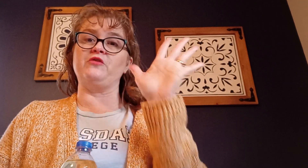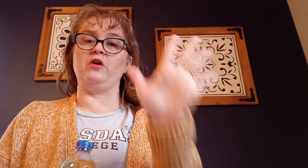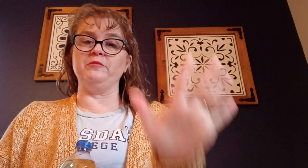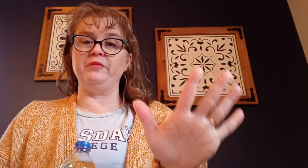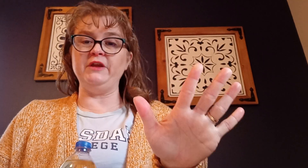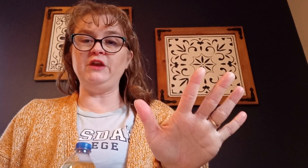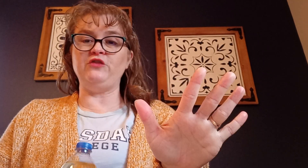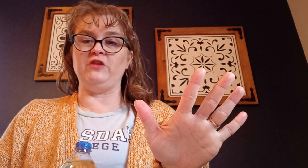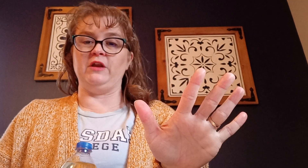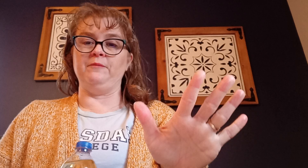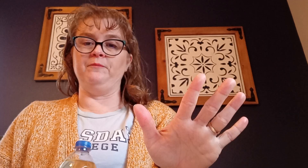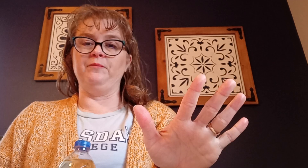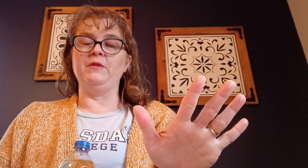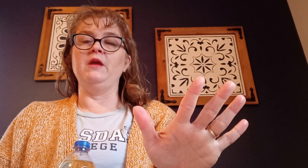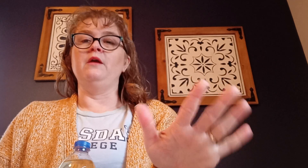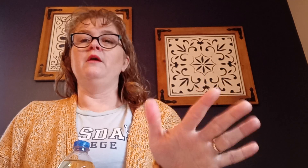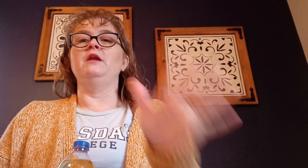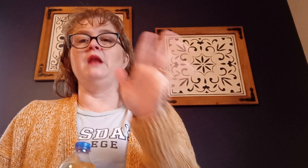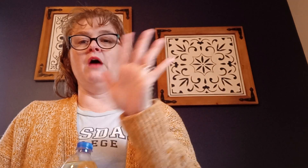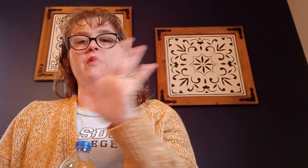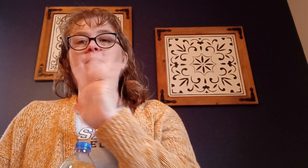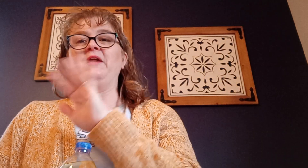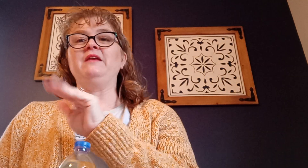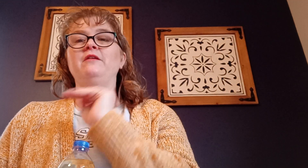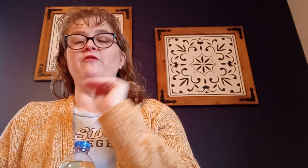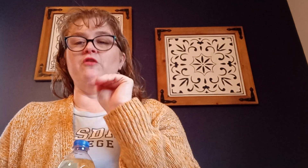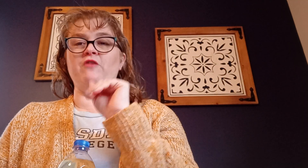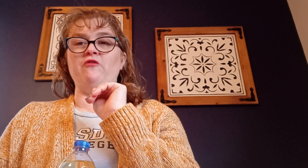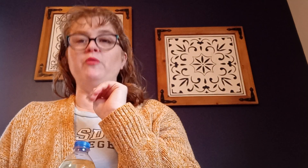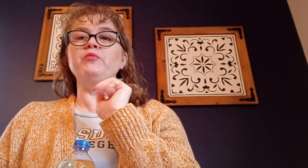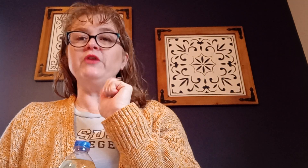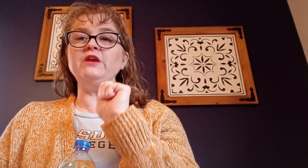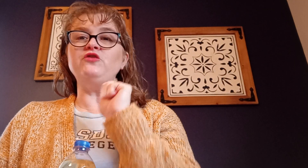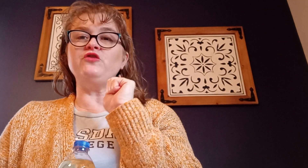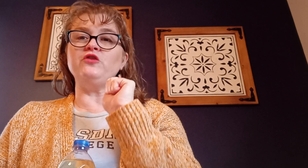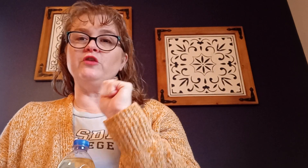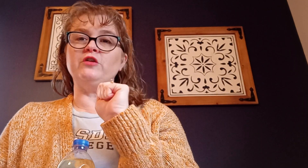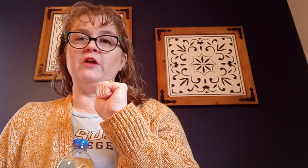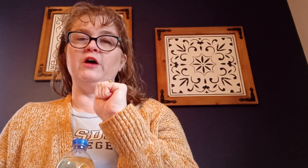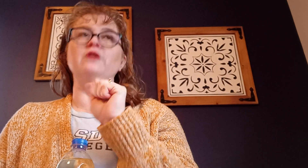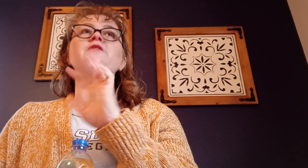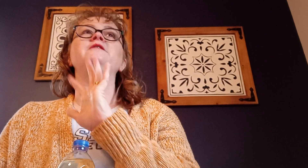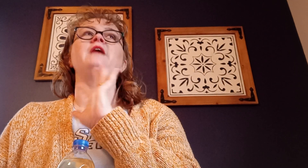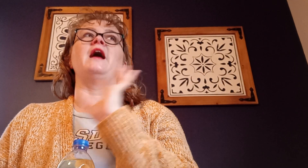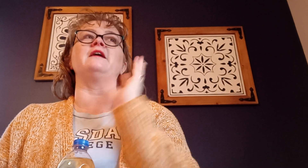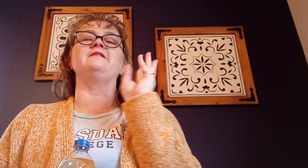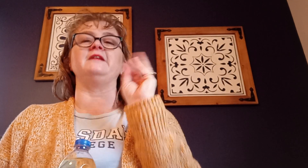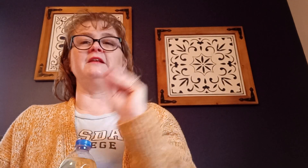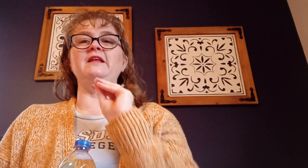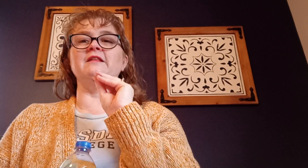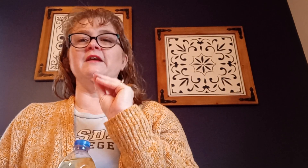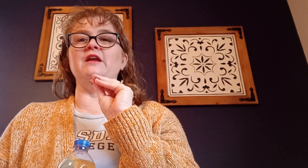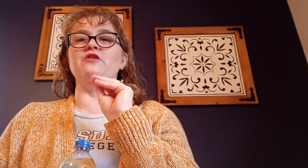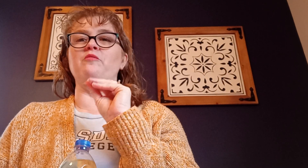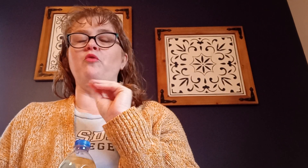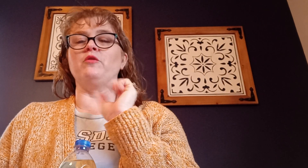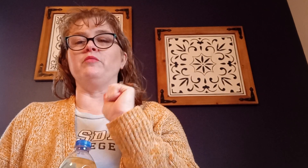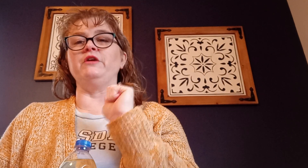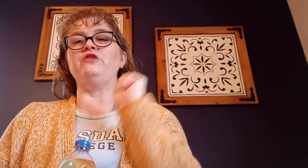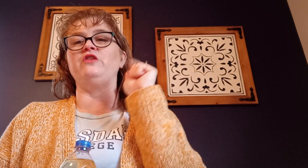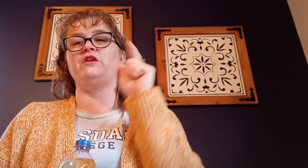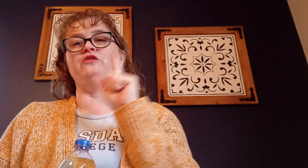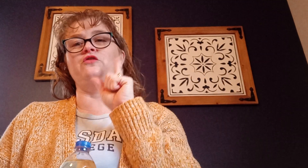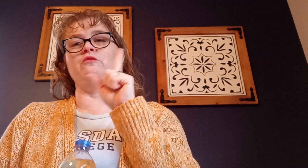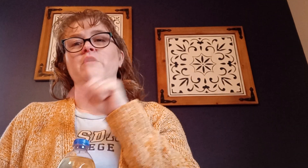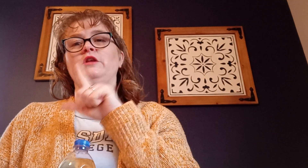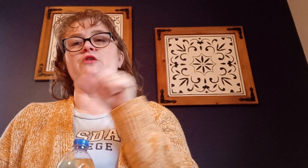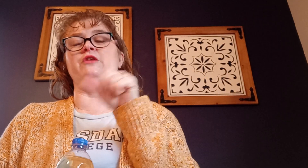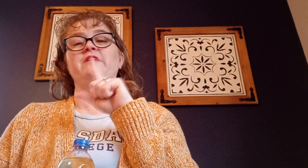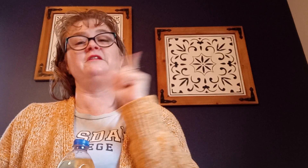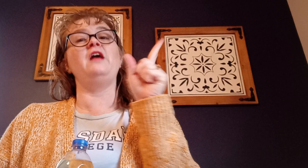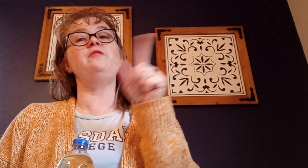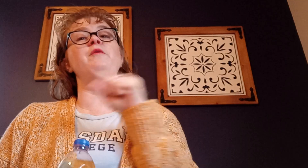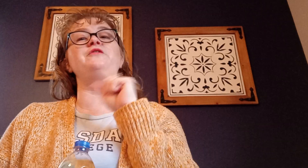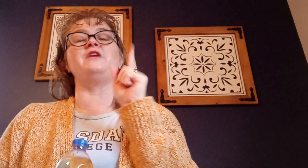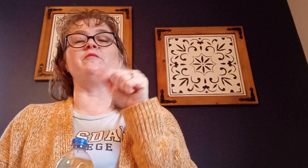called bleaching. Now if you've ever bleached your clothes accidentally and you pour bleach into a load that is not supposed to have